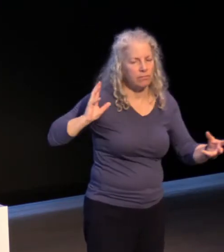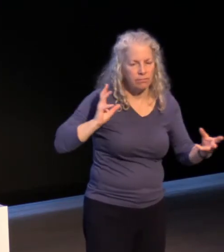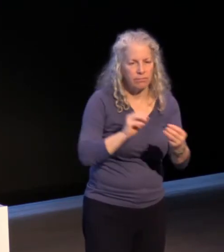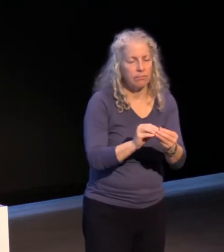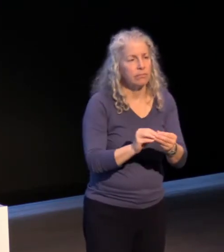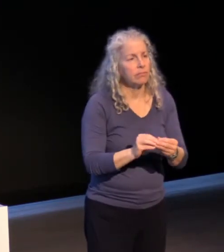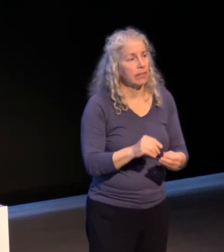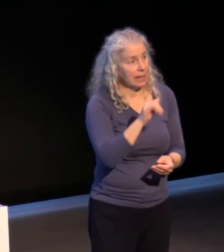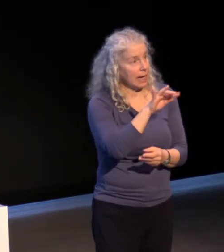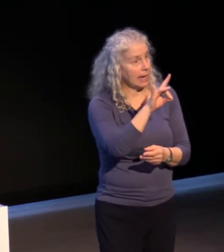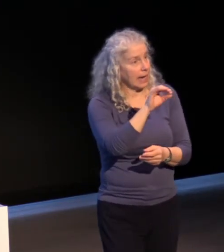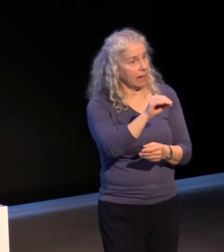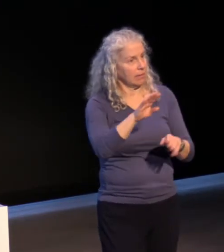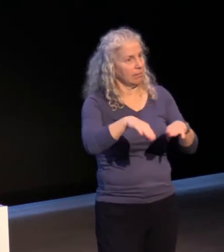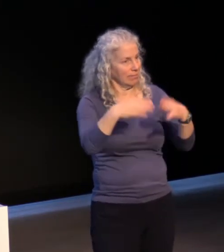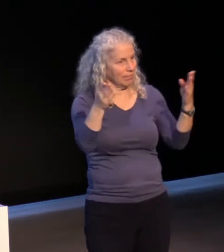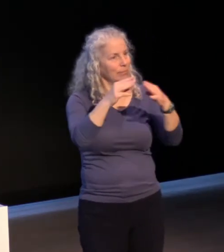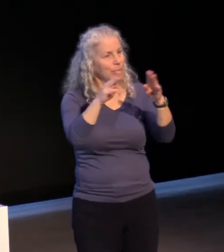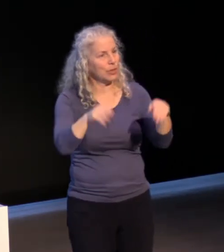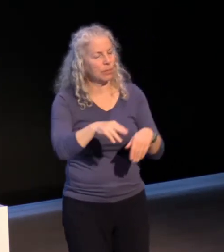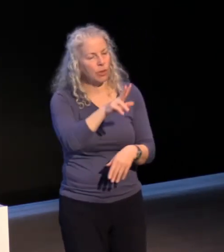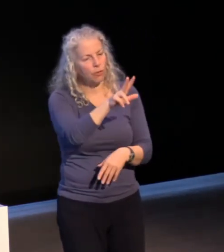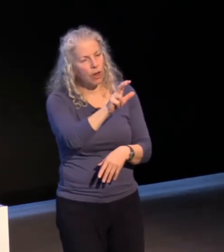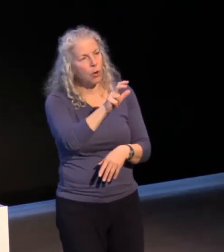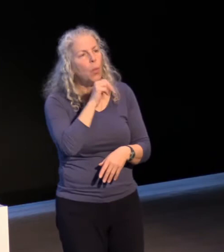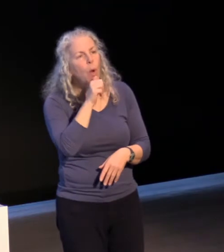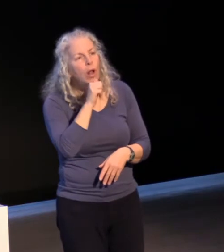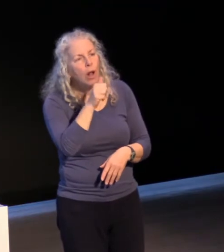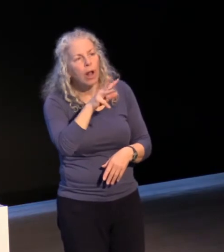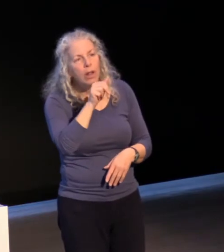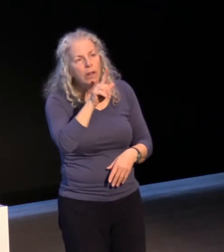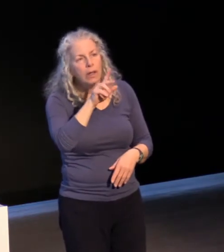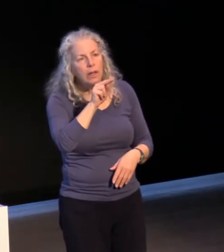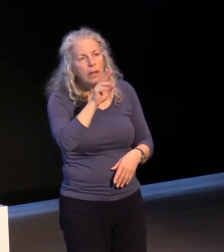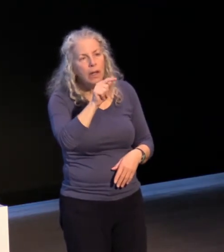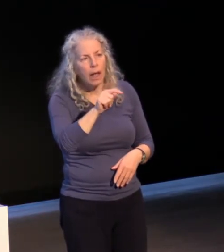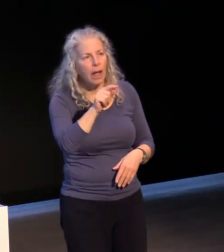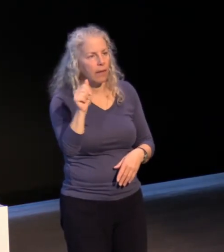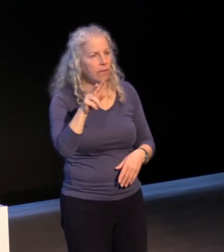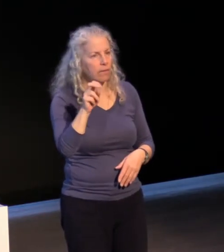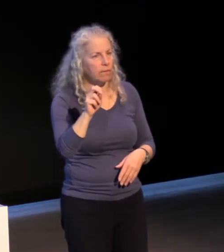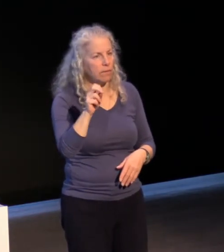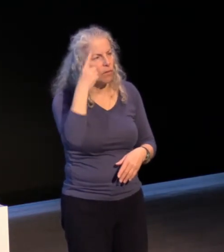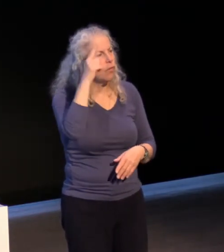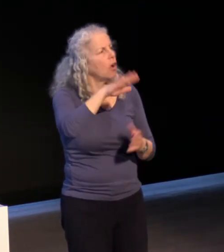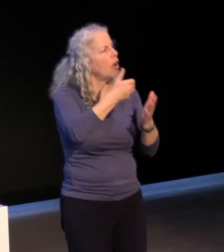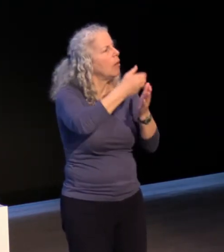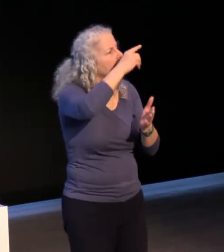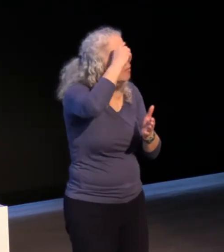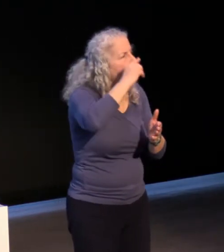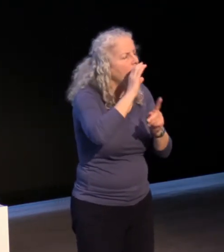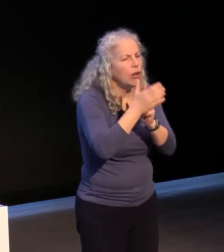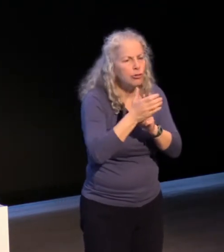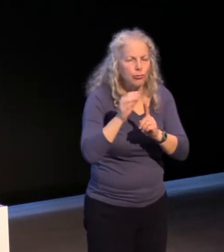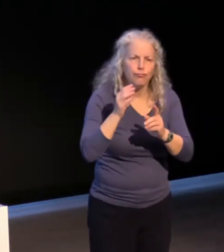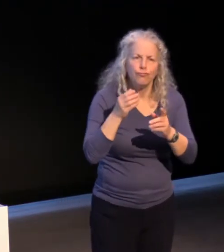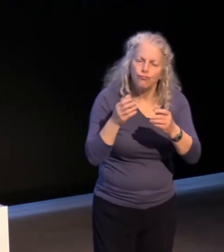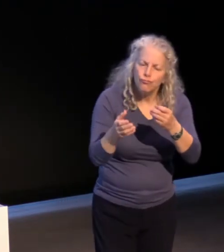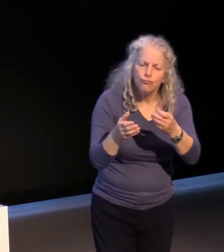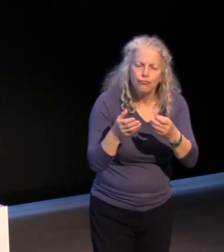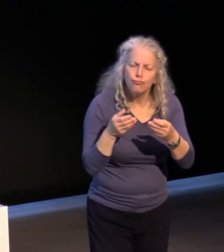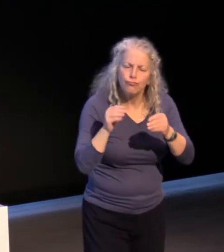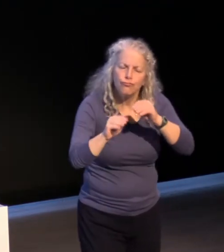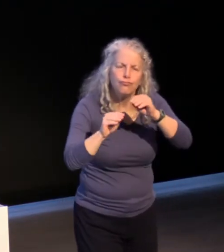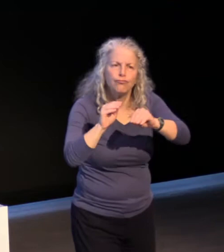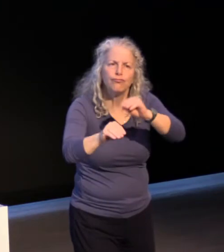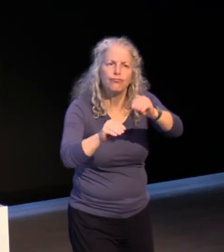center opened a museum at 300 Walnut Avenue as a repository of Black culture. As Ms. Lewis described